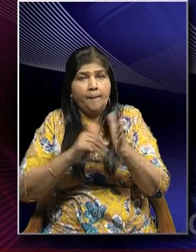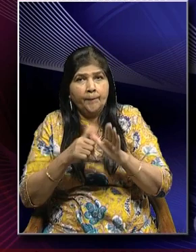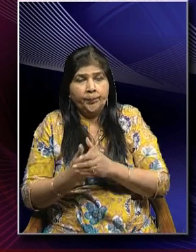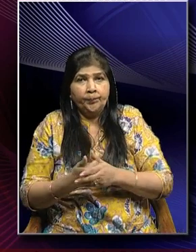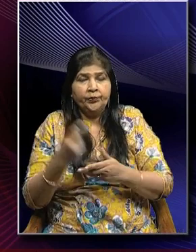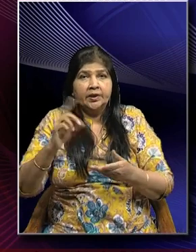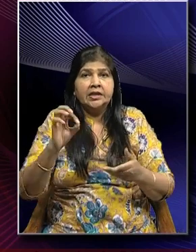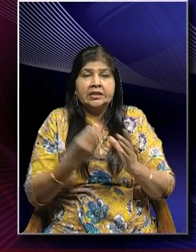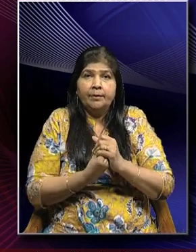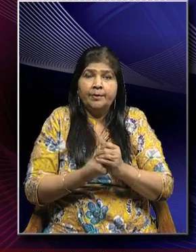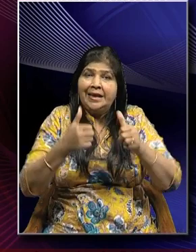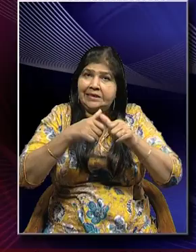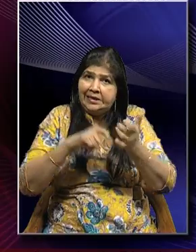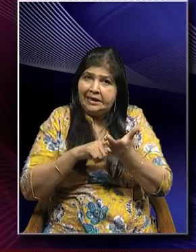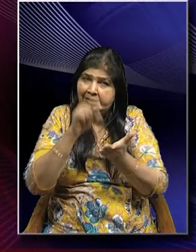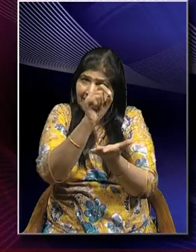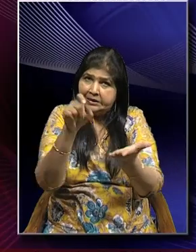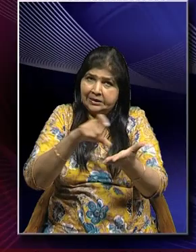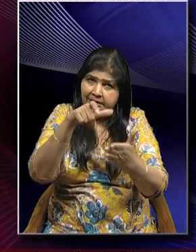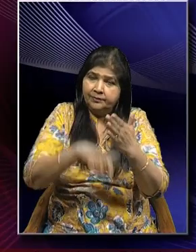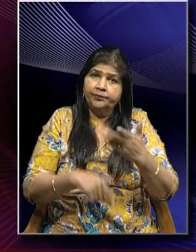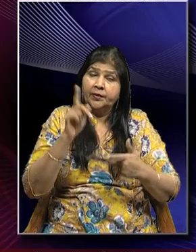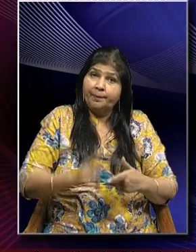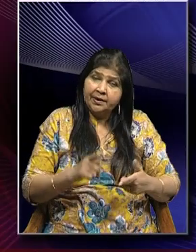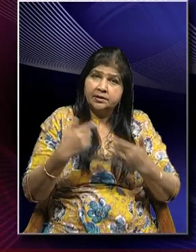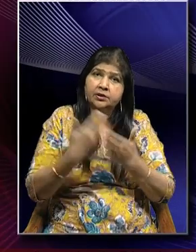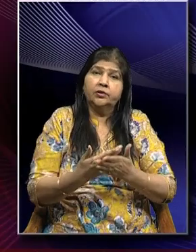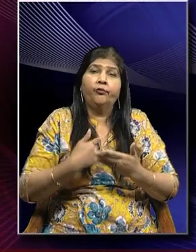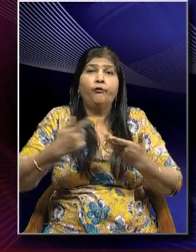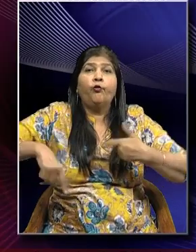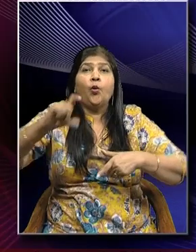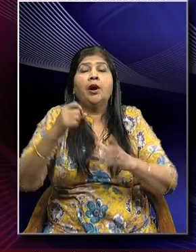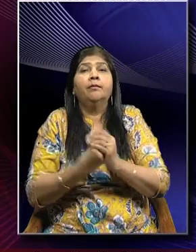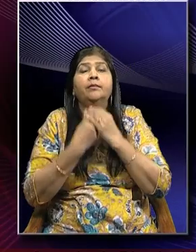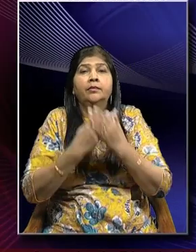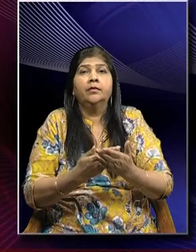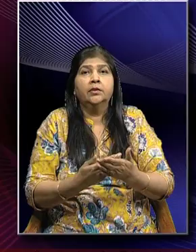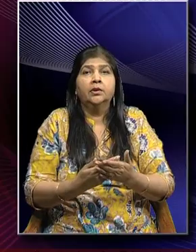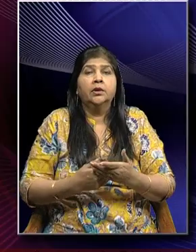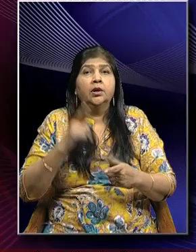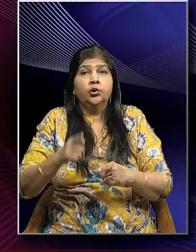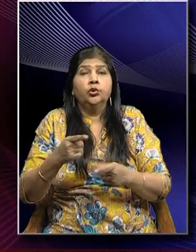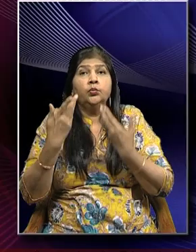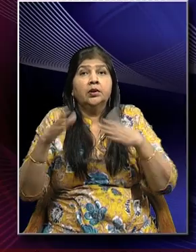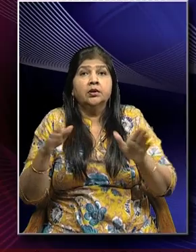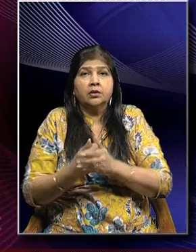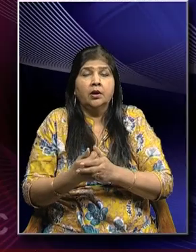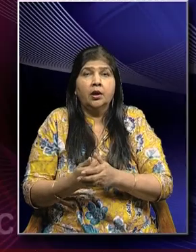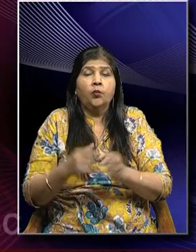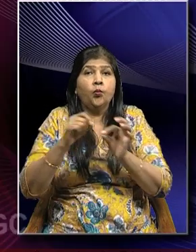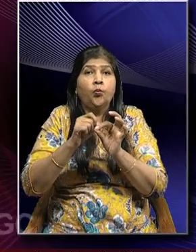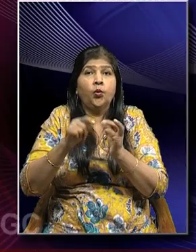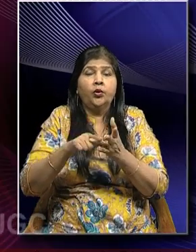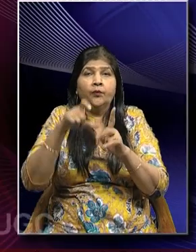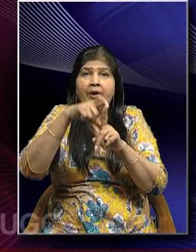the Companies Act 2013, it was mandated for companies to do the disclosure, for board of directors